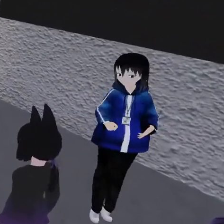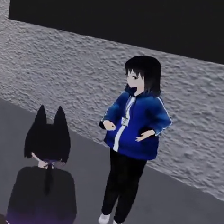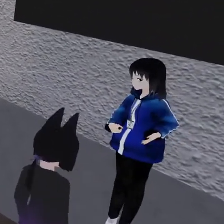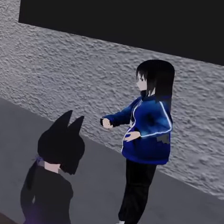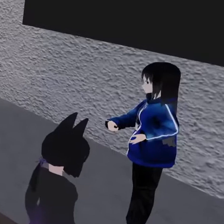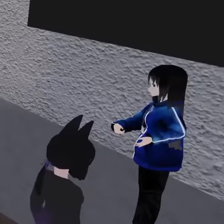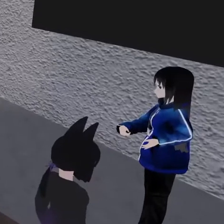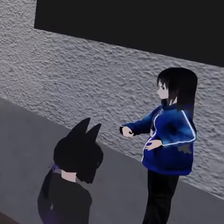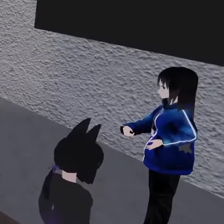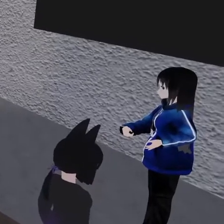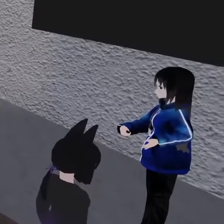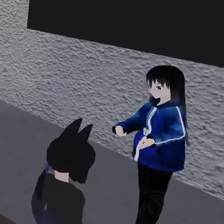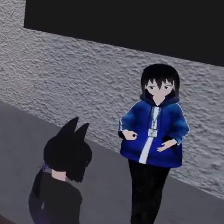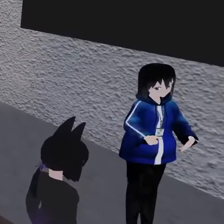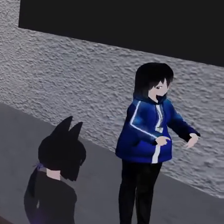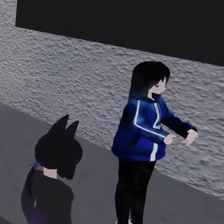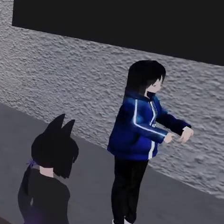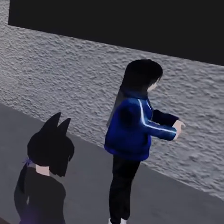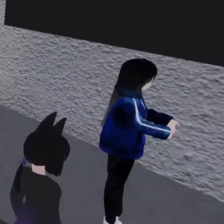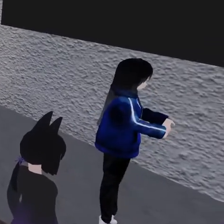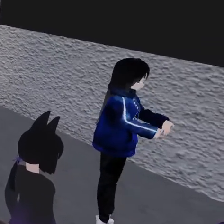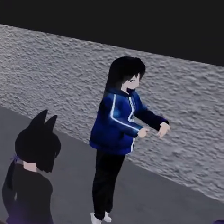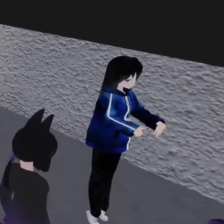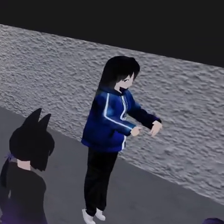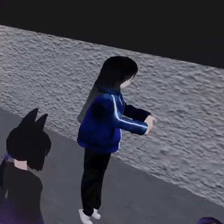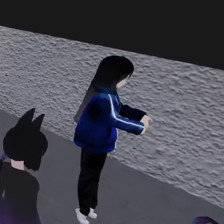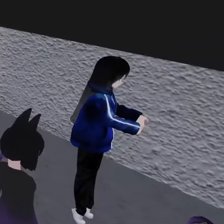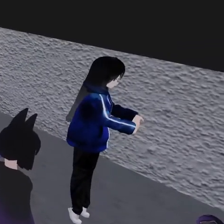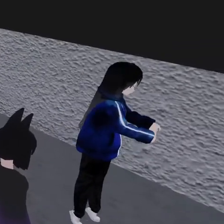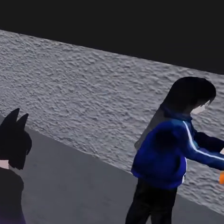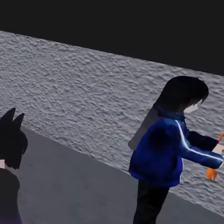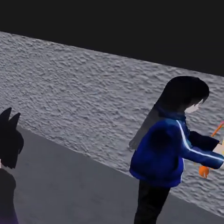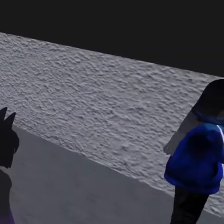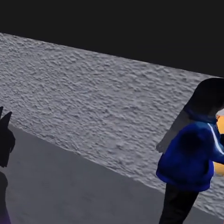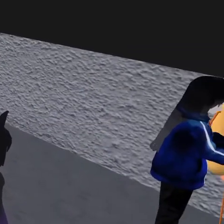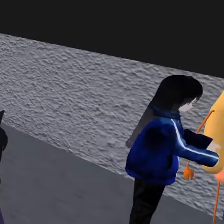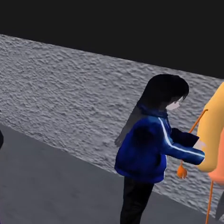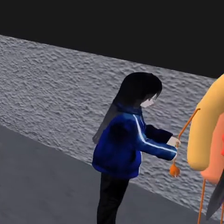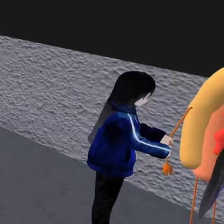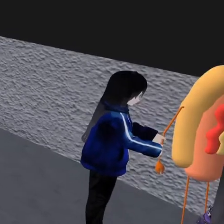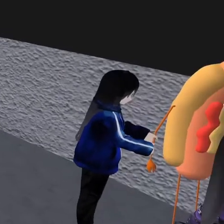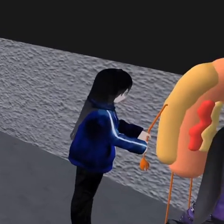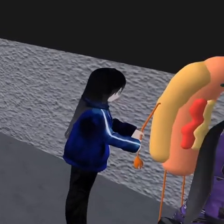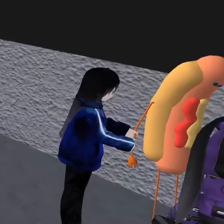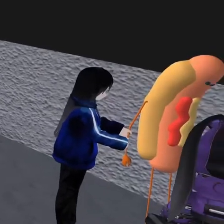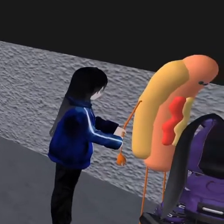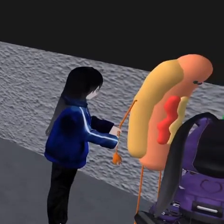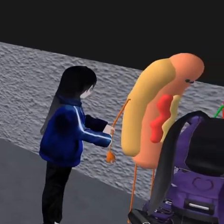He's doing the creep walk too. It's the greatest part. how about So somebody to make this work, I'll Kenny probably stand in, behind the almost teacher like desk, which because then one make is it the look like it's the real reception desk. Immediately? You Like three